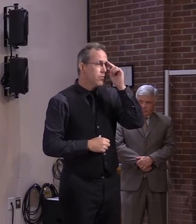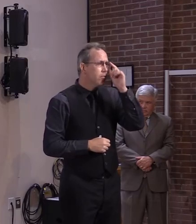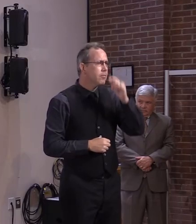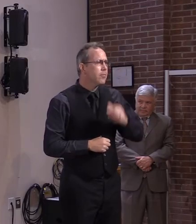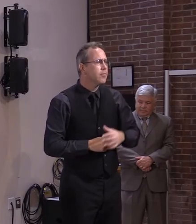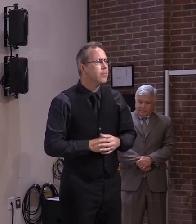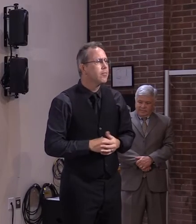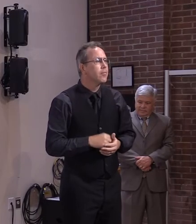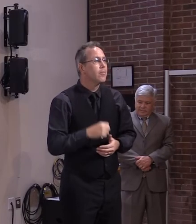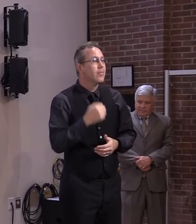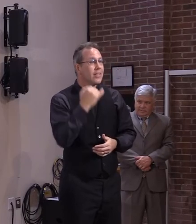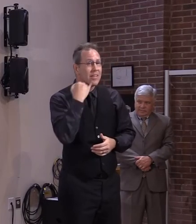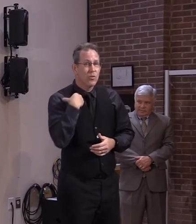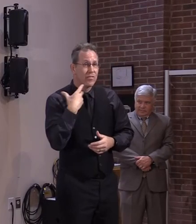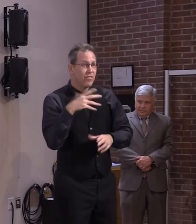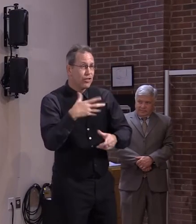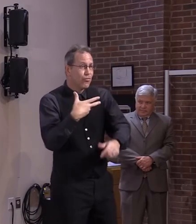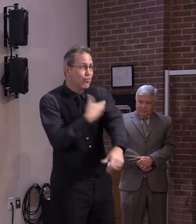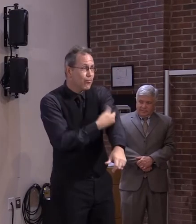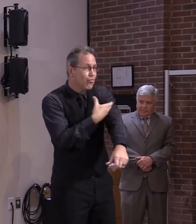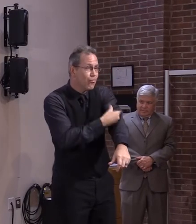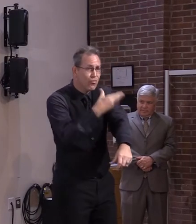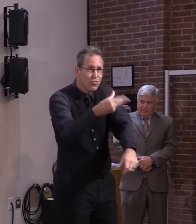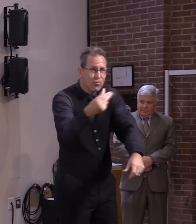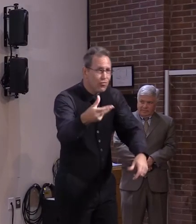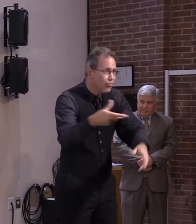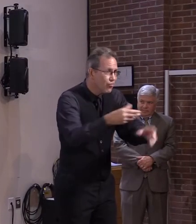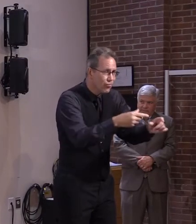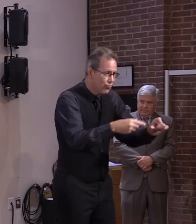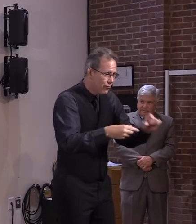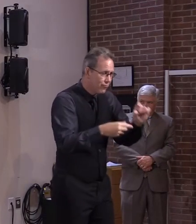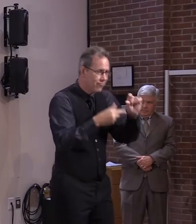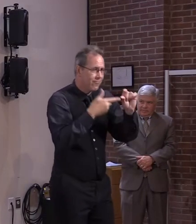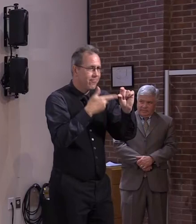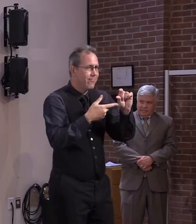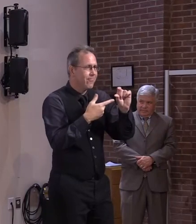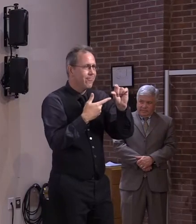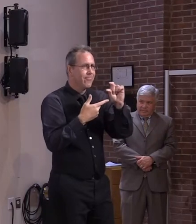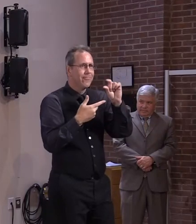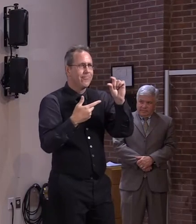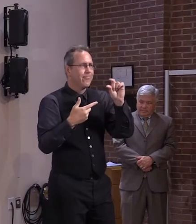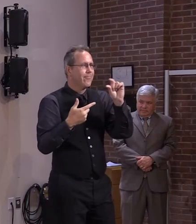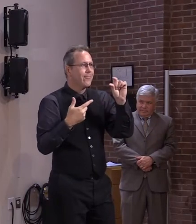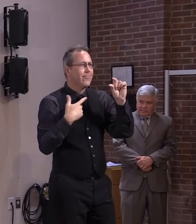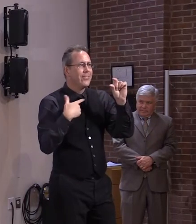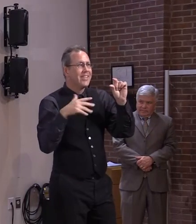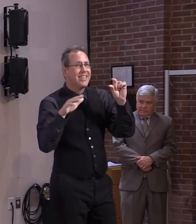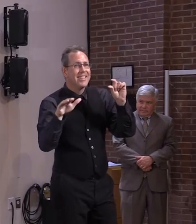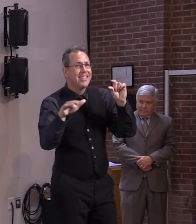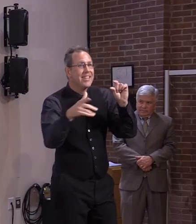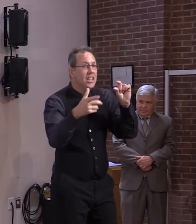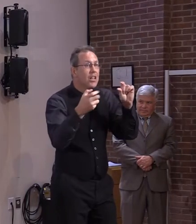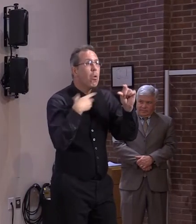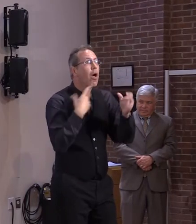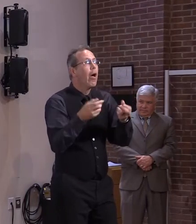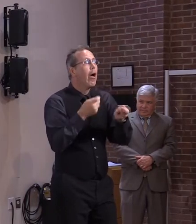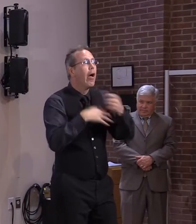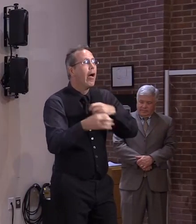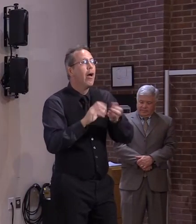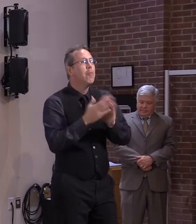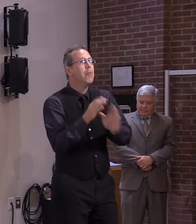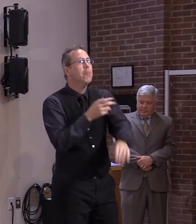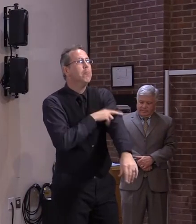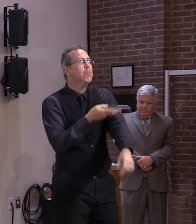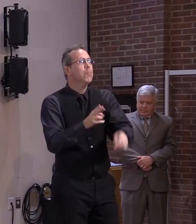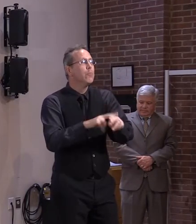left over for a particular person who says they're due for a booster or what have you without really having the firm guideline